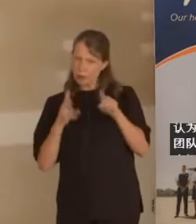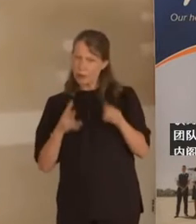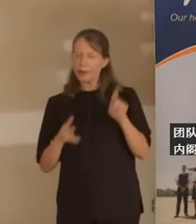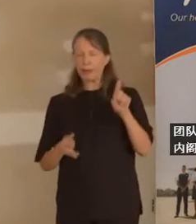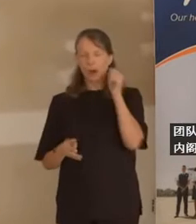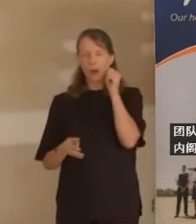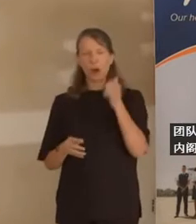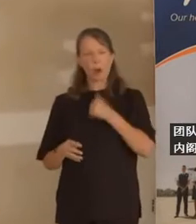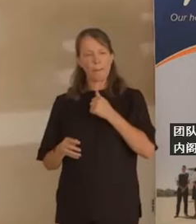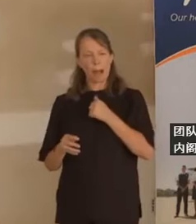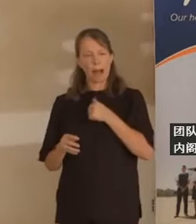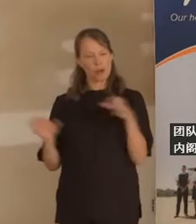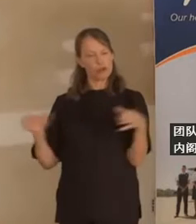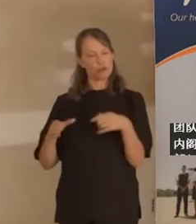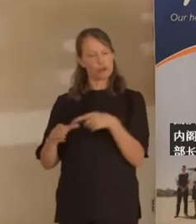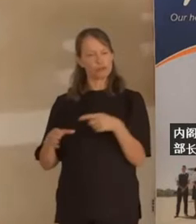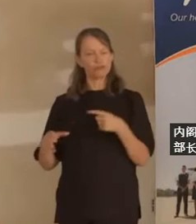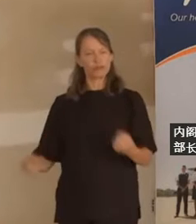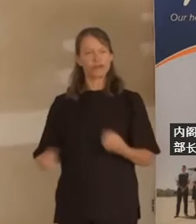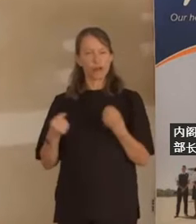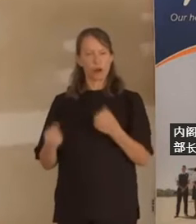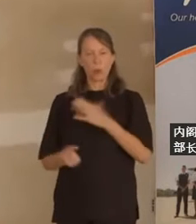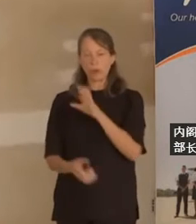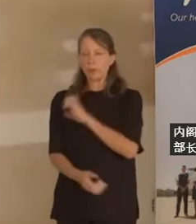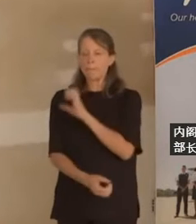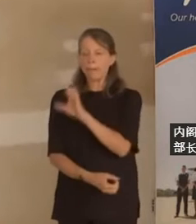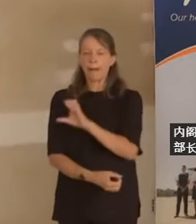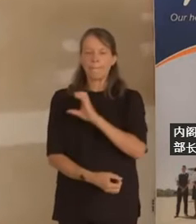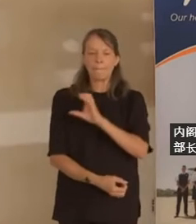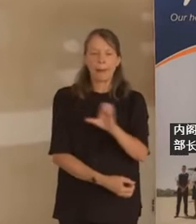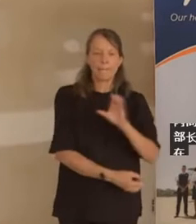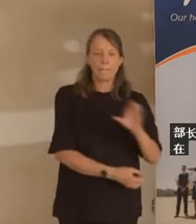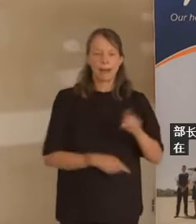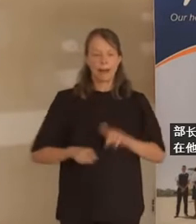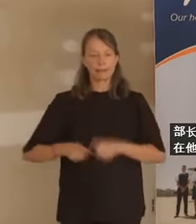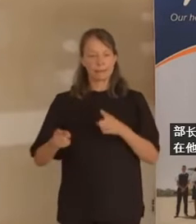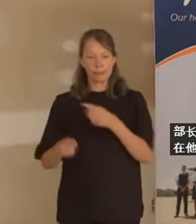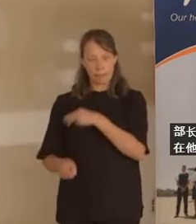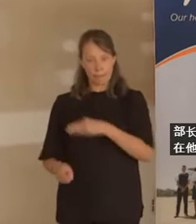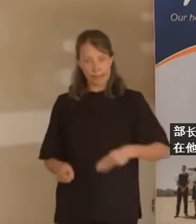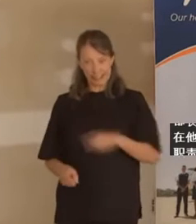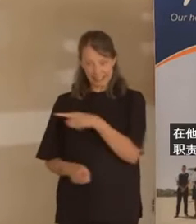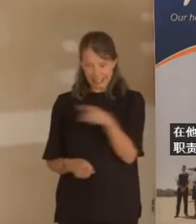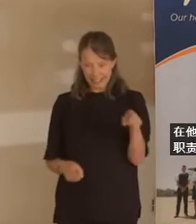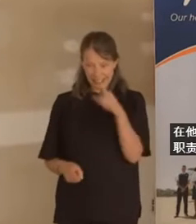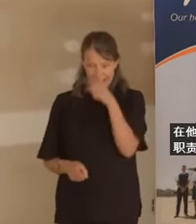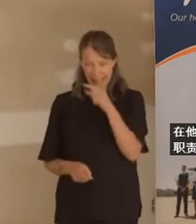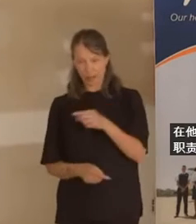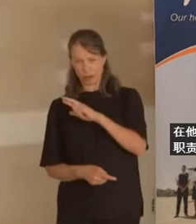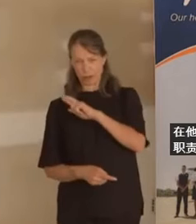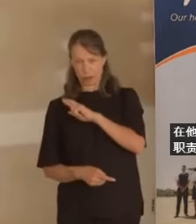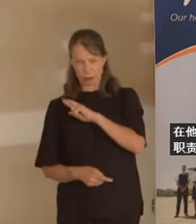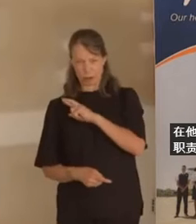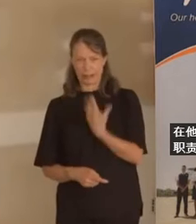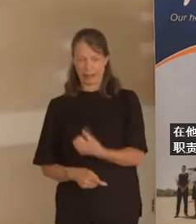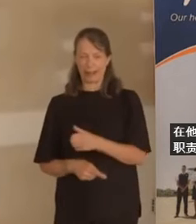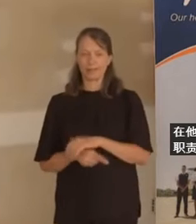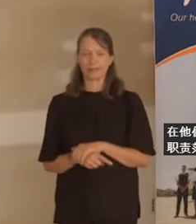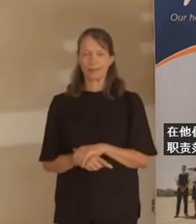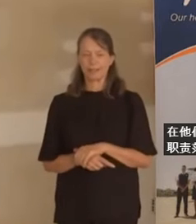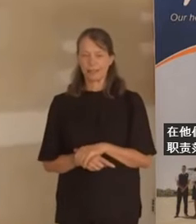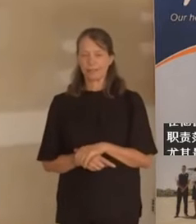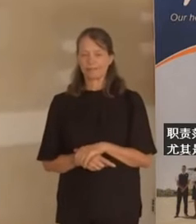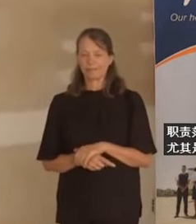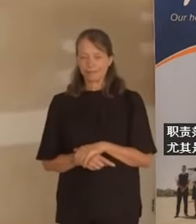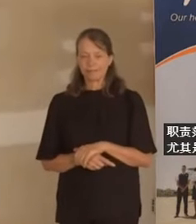South Wales Cabinet, and my job is to empower our ministers to achieve meaningful change in the areas of their portfolio responsibility. Having said that,